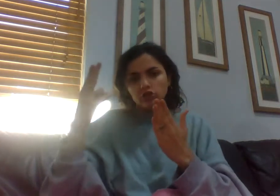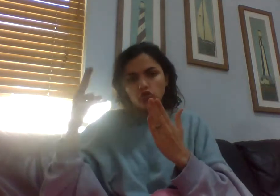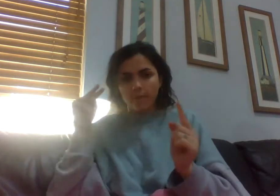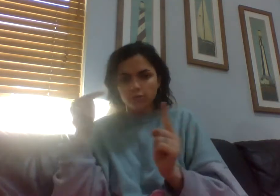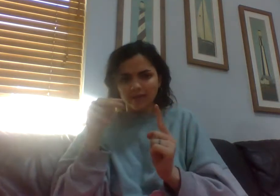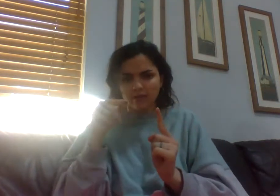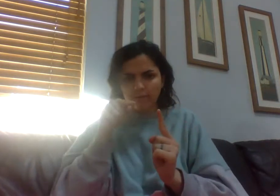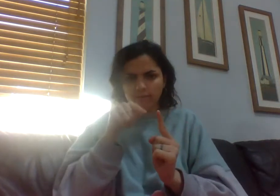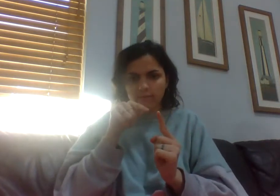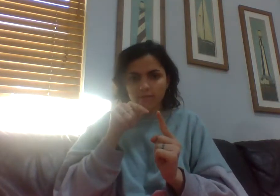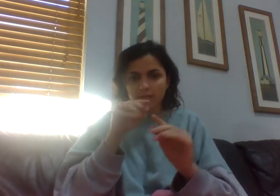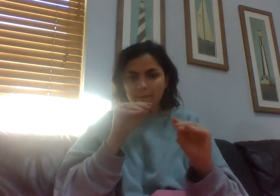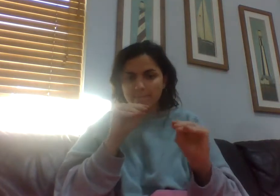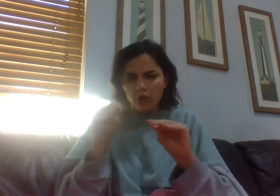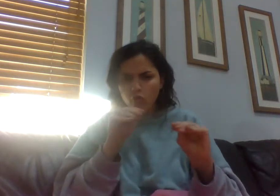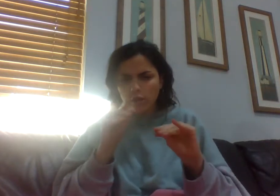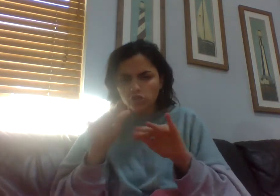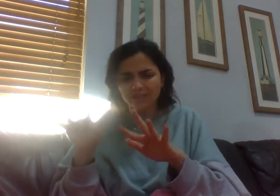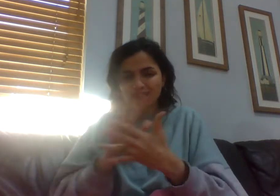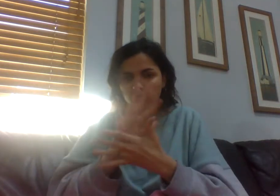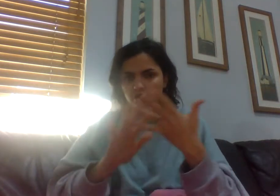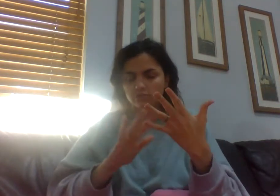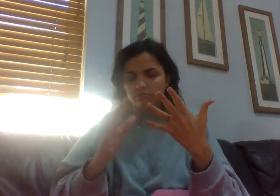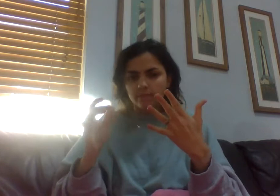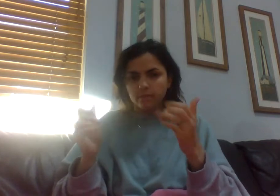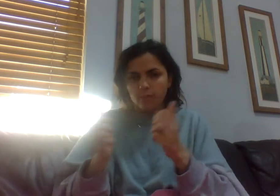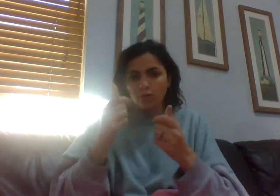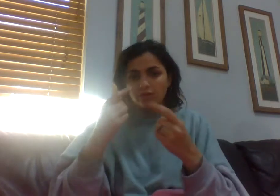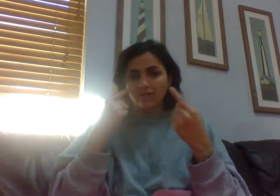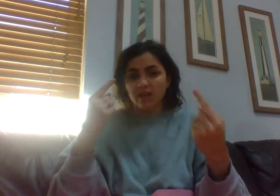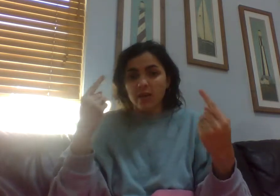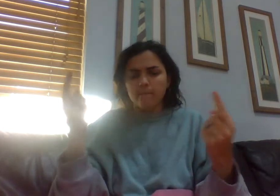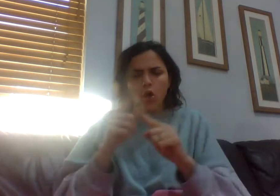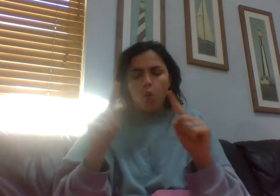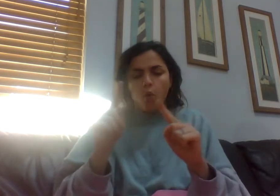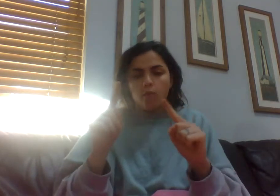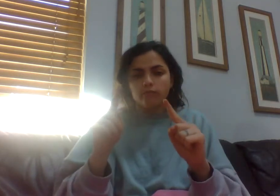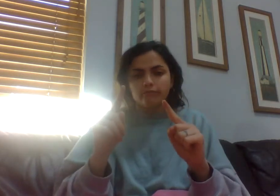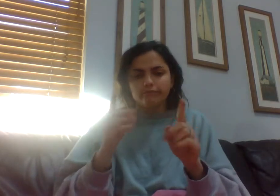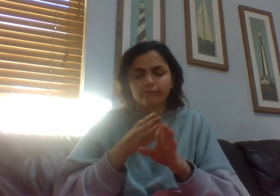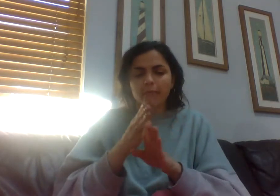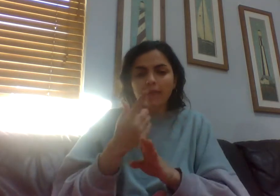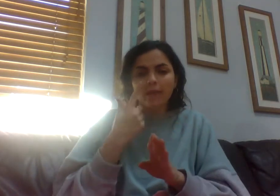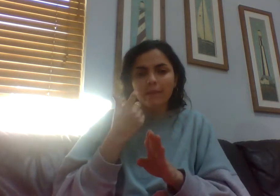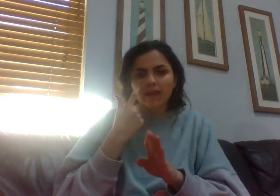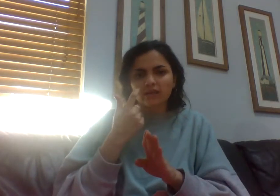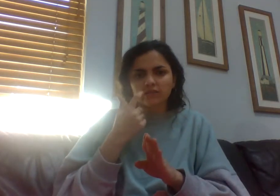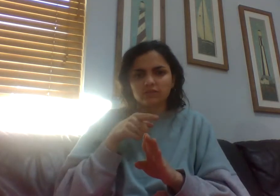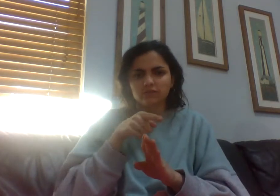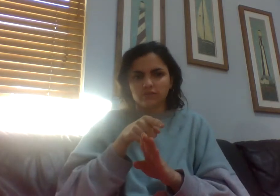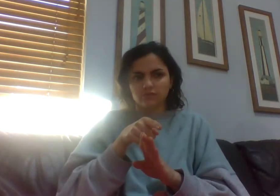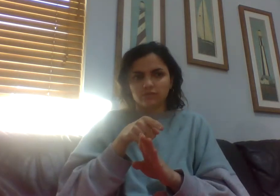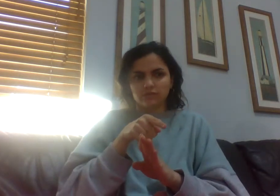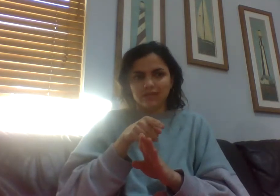Because of the sheer relevancy of the images, but also, he's the first